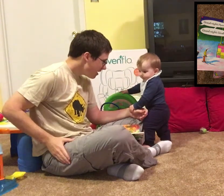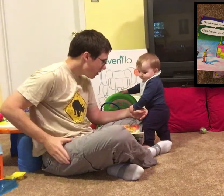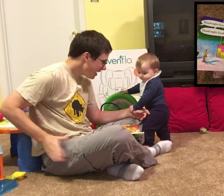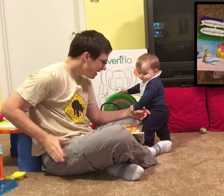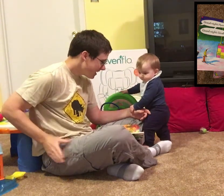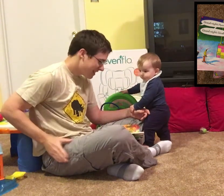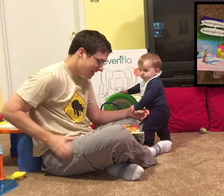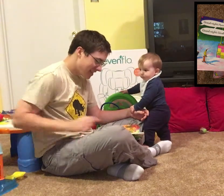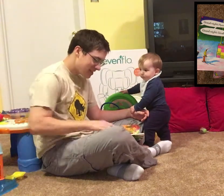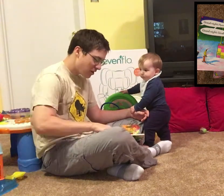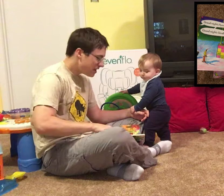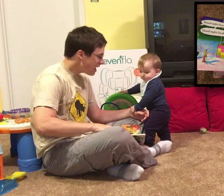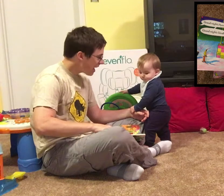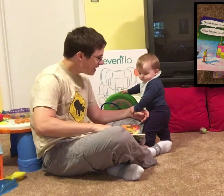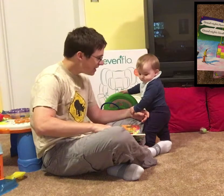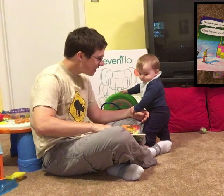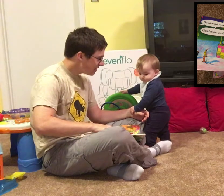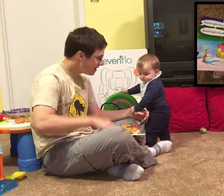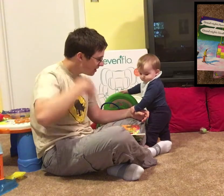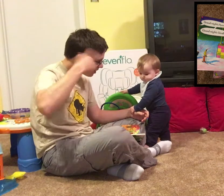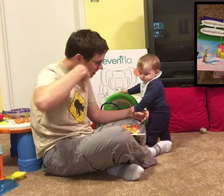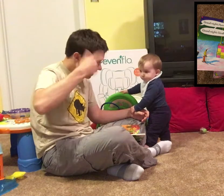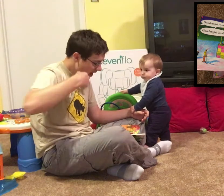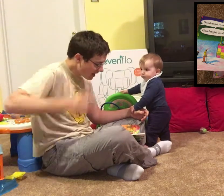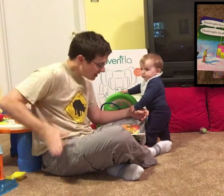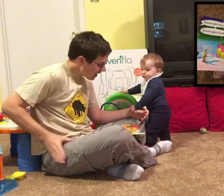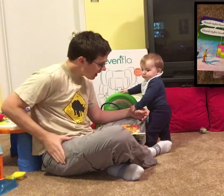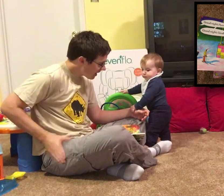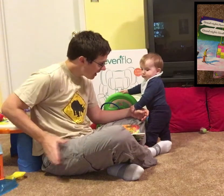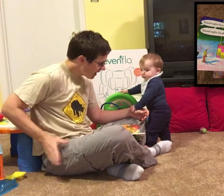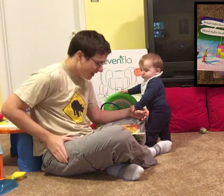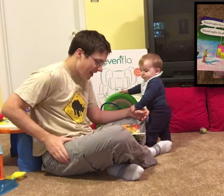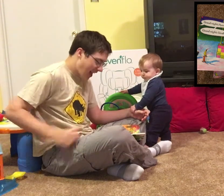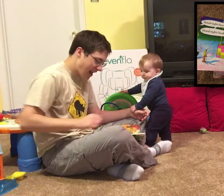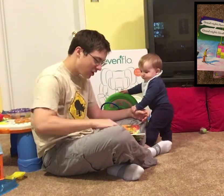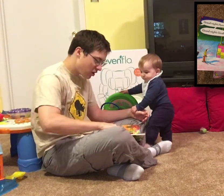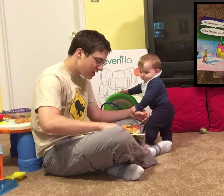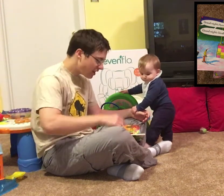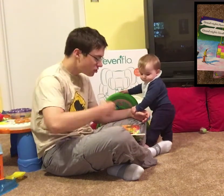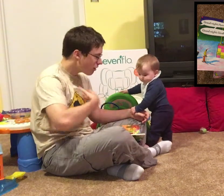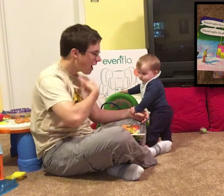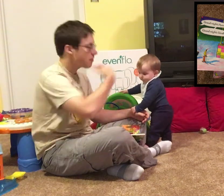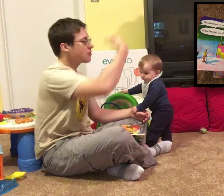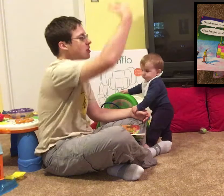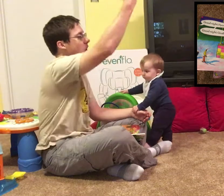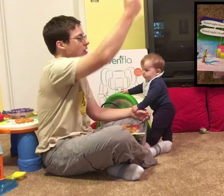boy. So good night, hyena. Good night, hyena. And good night, giraffe. Long